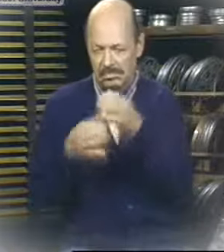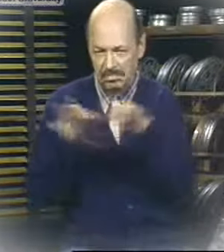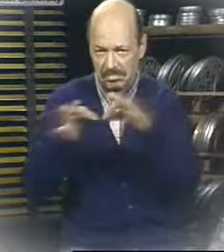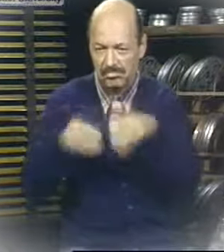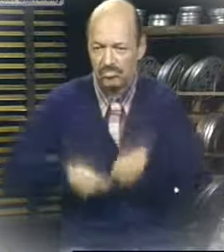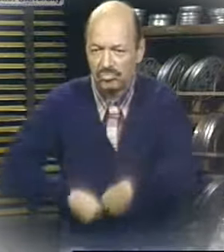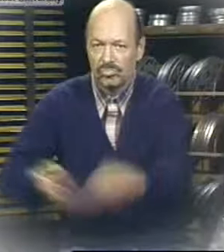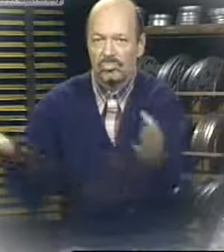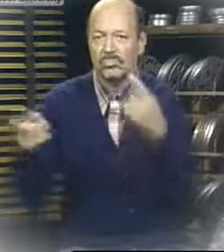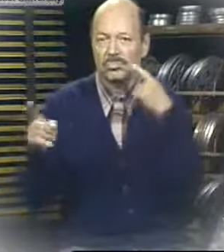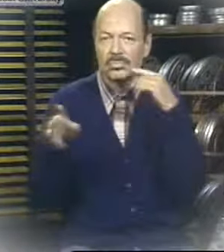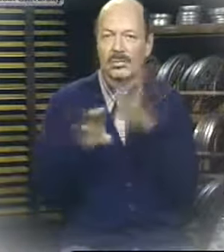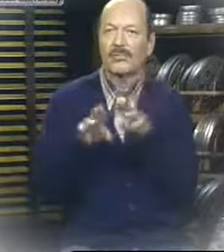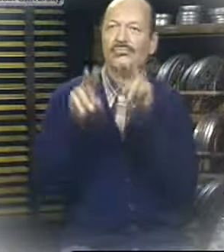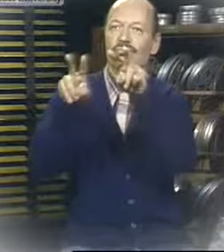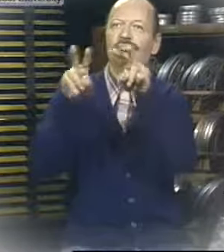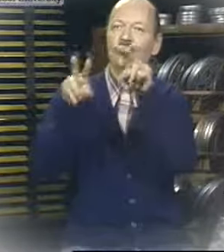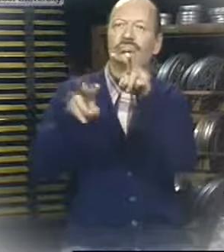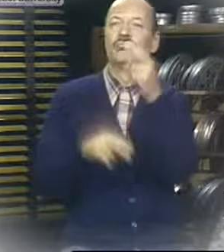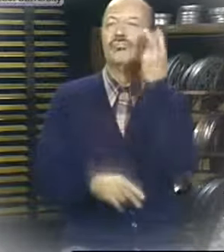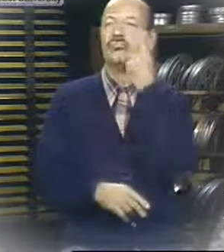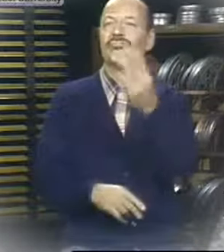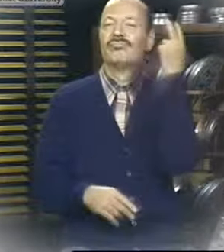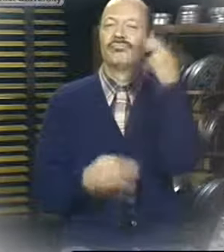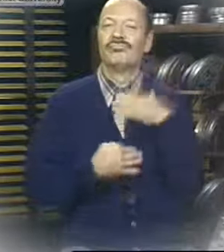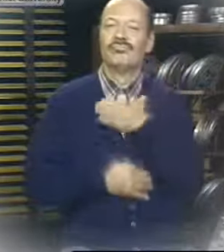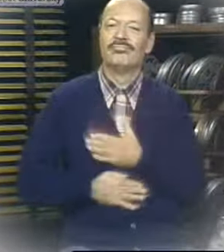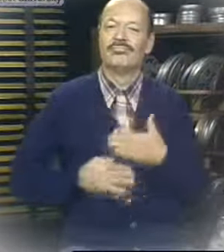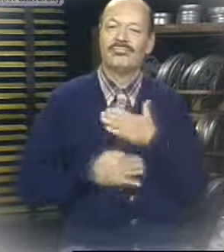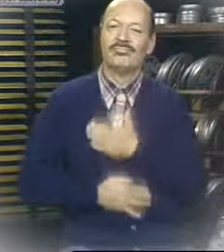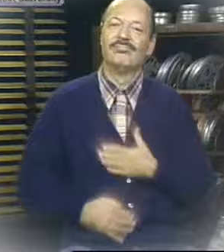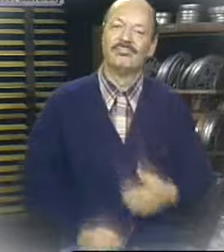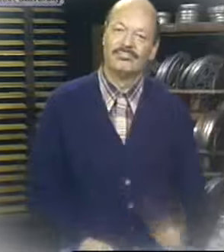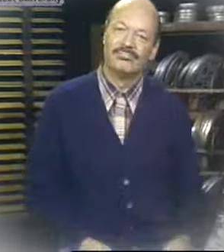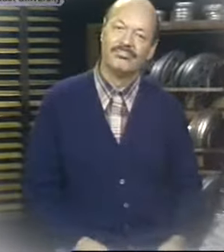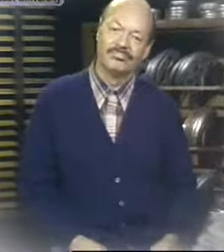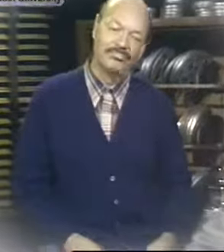and distribute them to the deaf community. This could be the rebirth of the silent movies for deaf people.